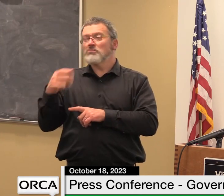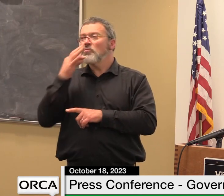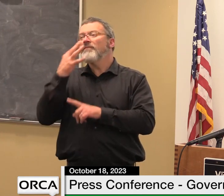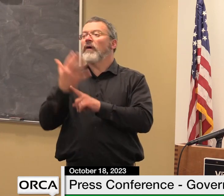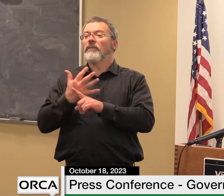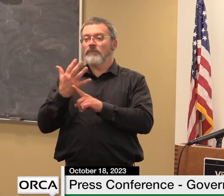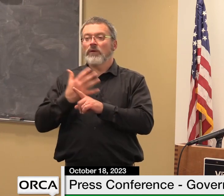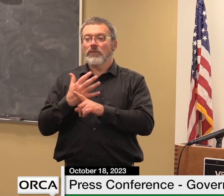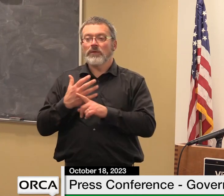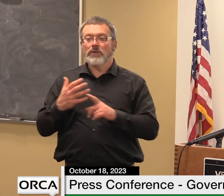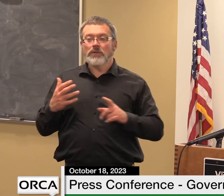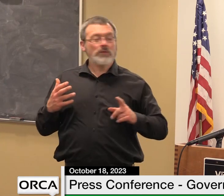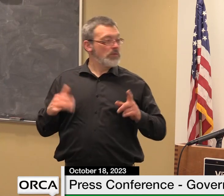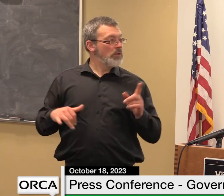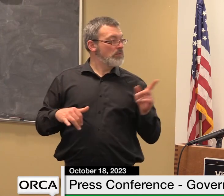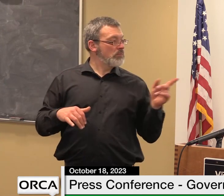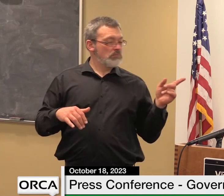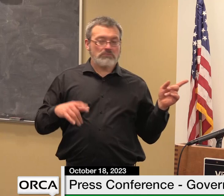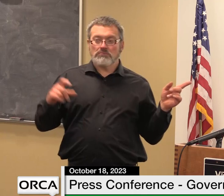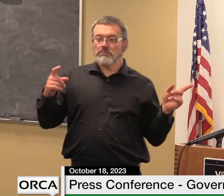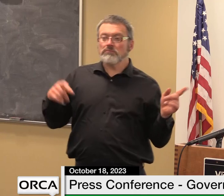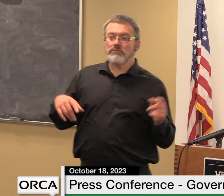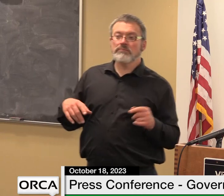General Roy. So